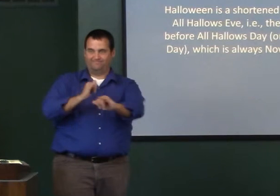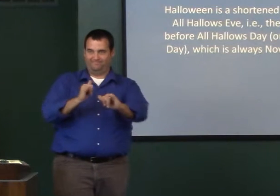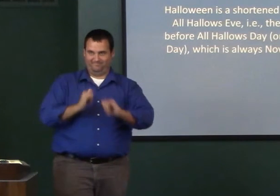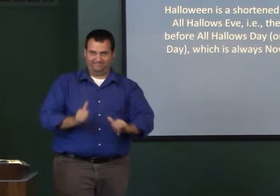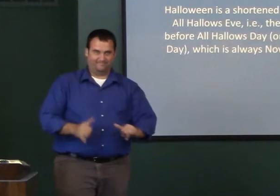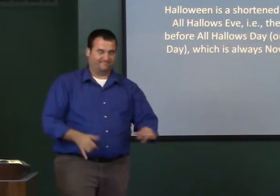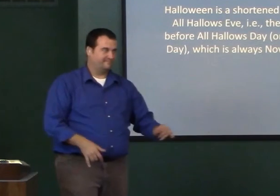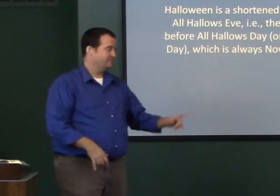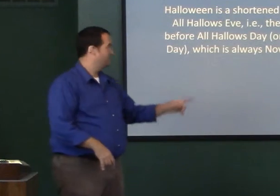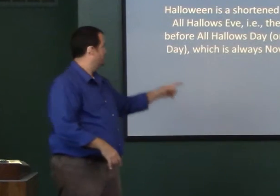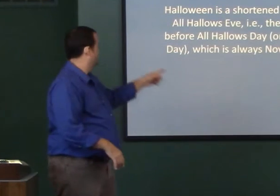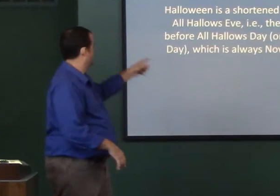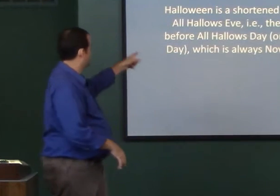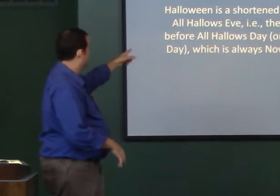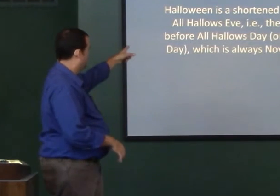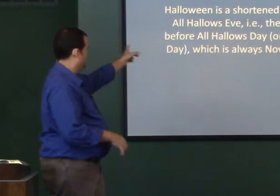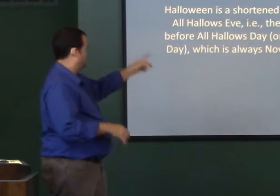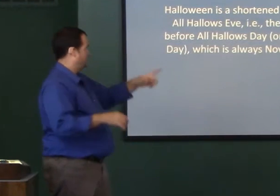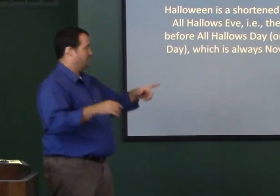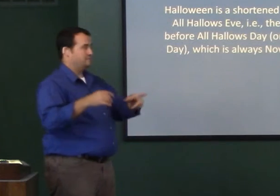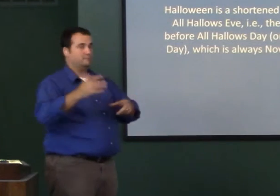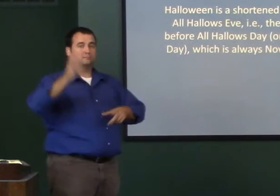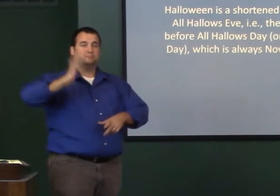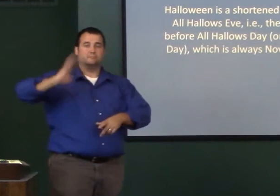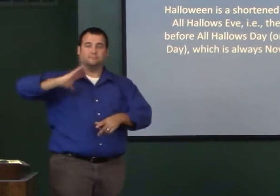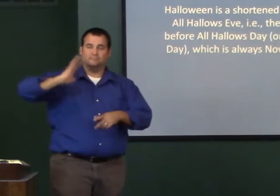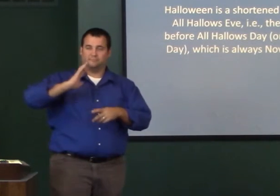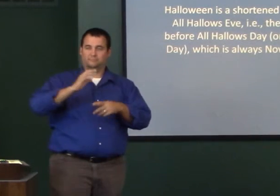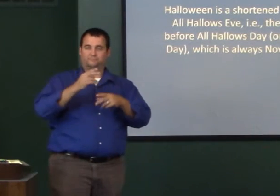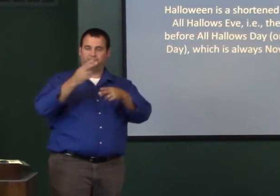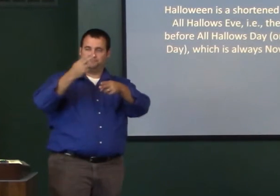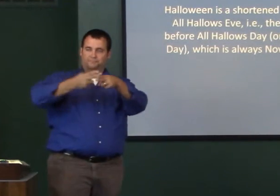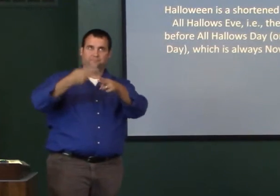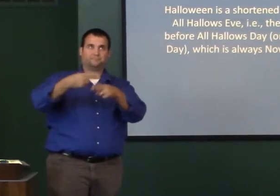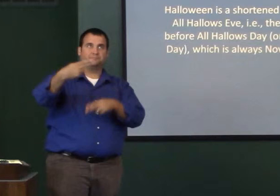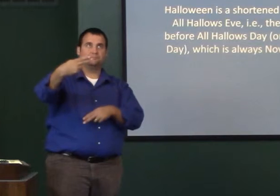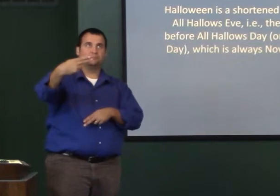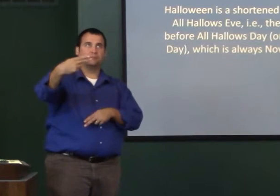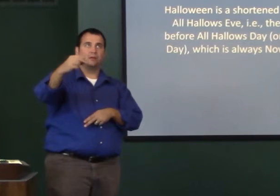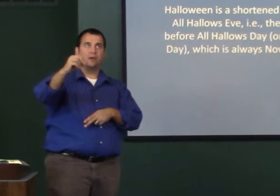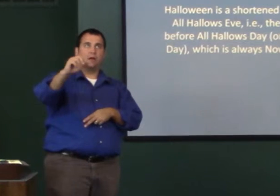So this is a Halloween song that has to say, a long time ago,